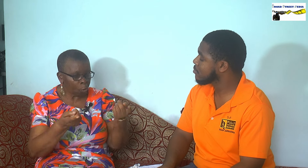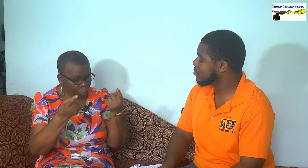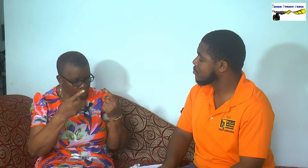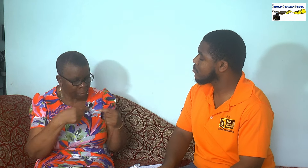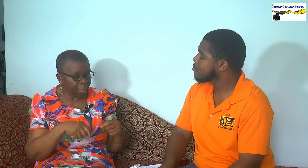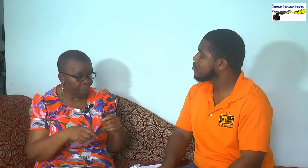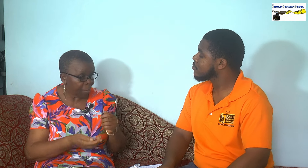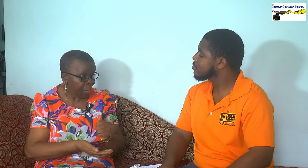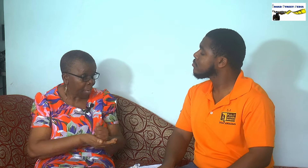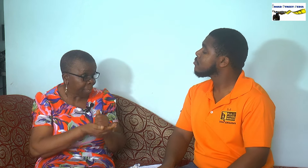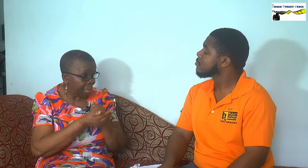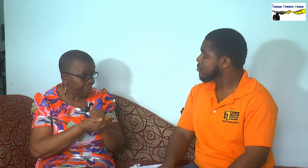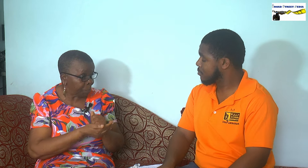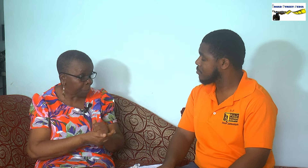also came and helped